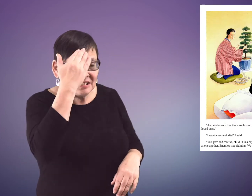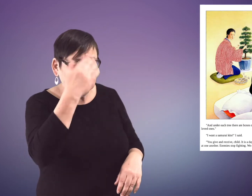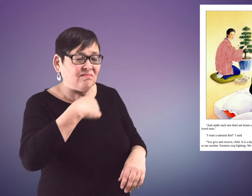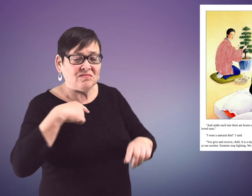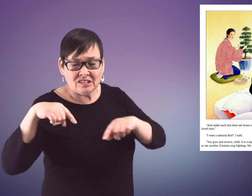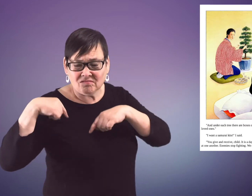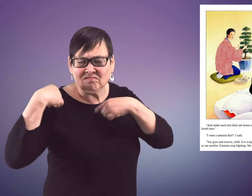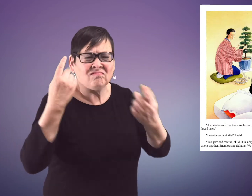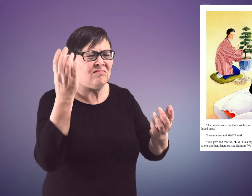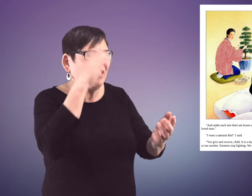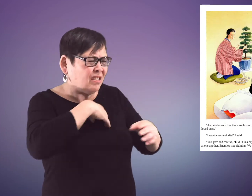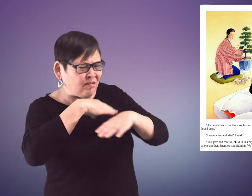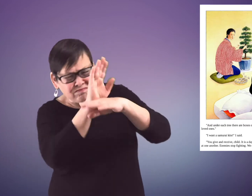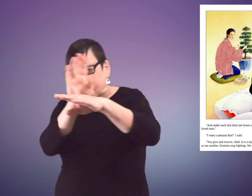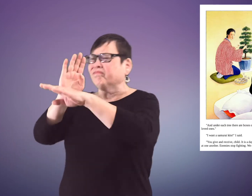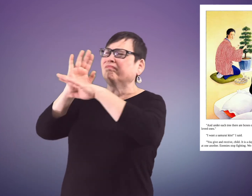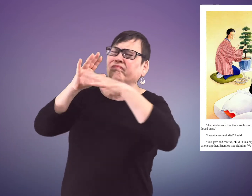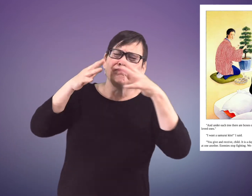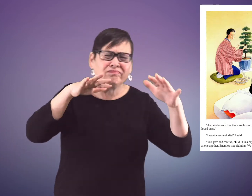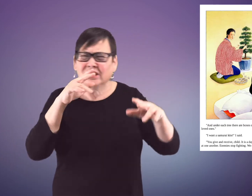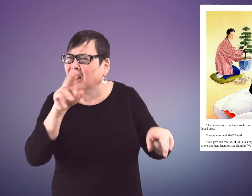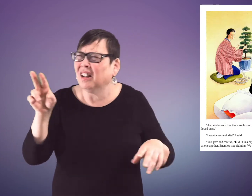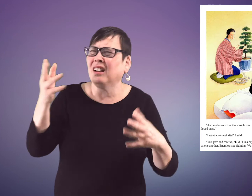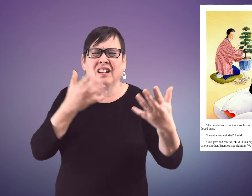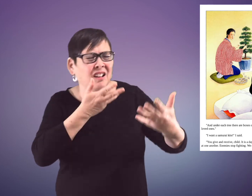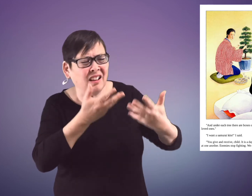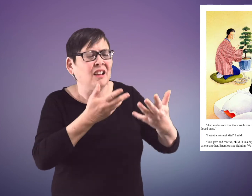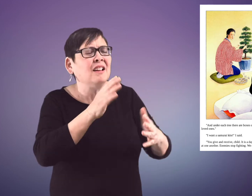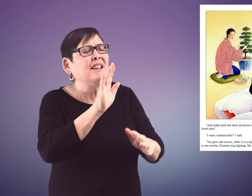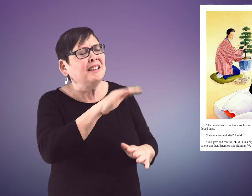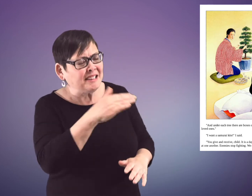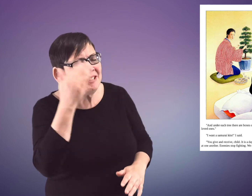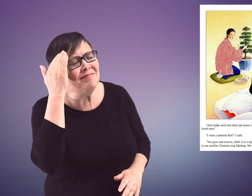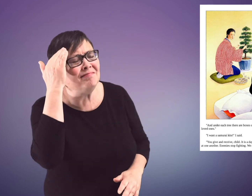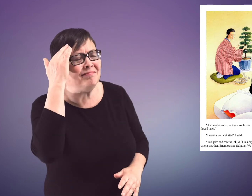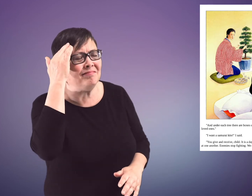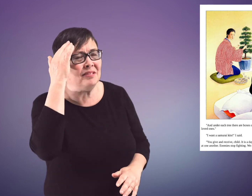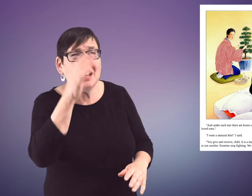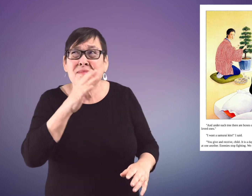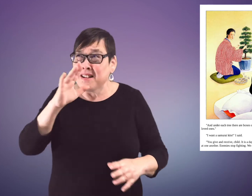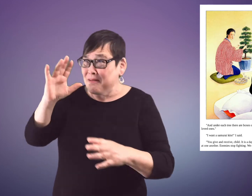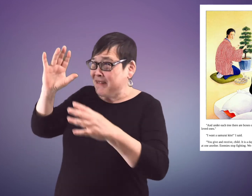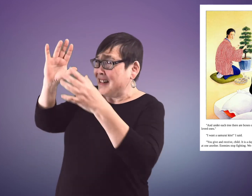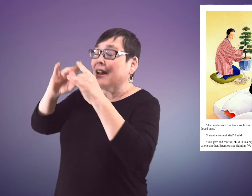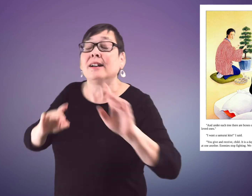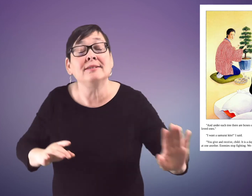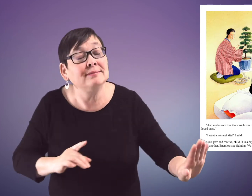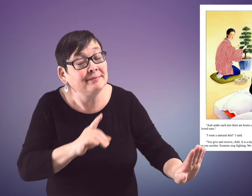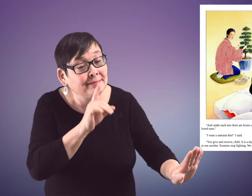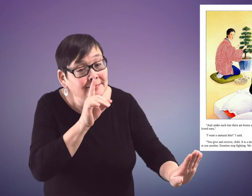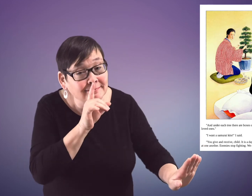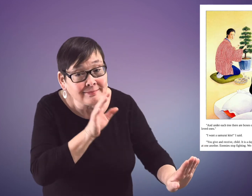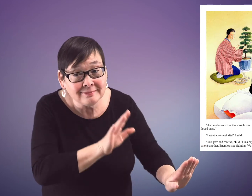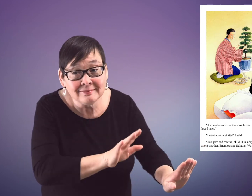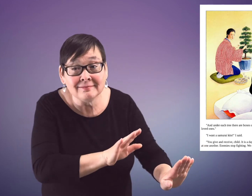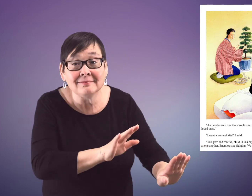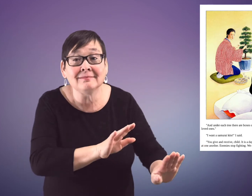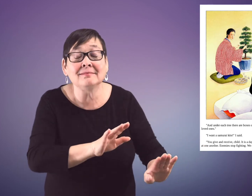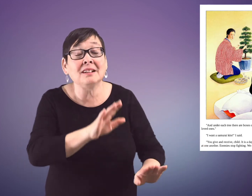Finally, Mama sat down. "I've been acting strangely all day," she said. I started to reply, but she shushed me. "If